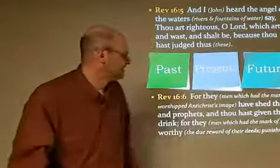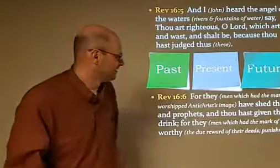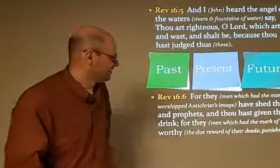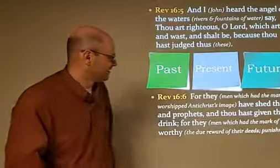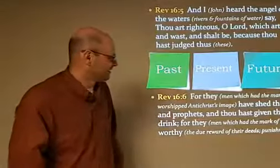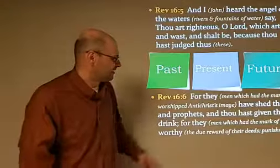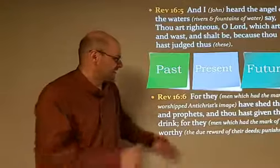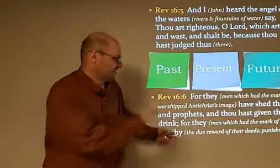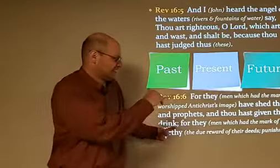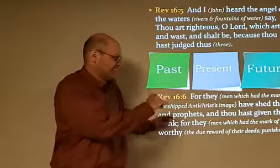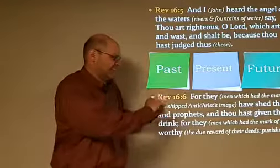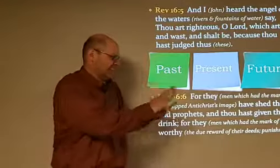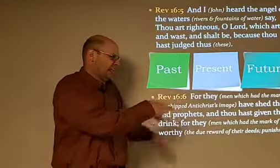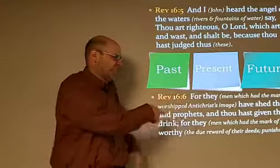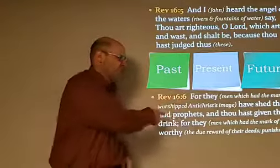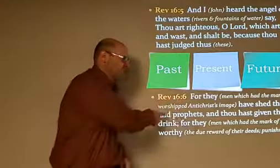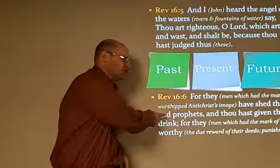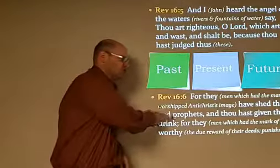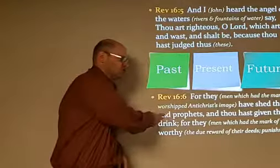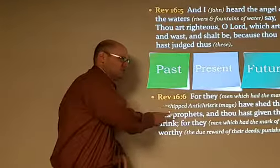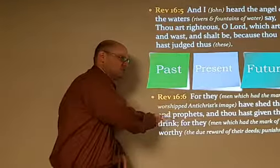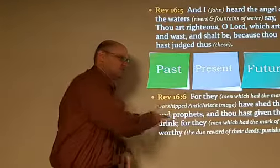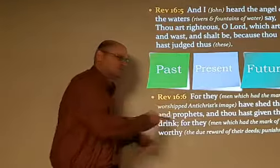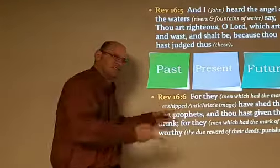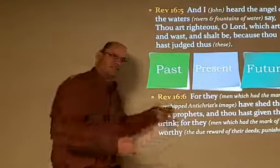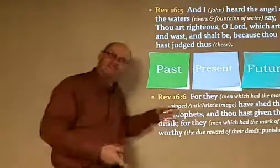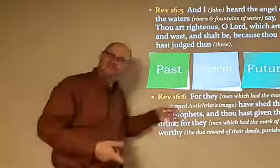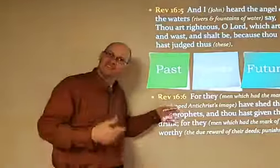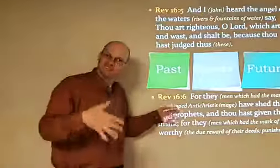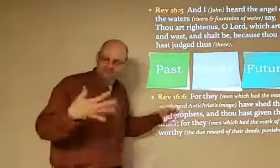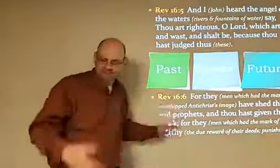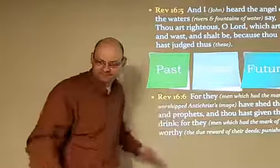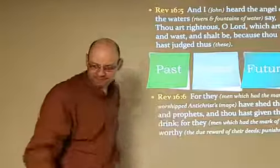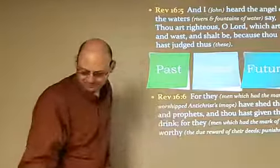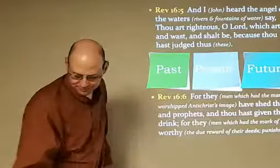amazed. This is very clear. Very clear.